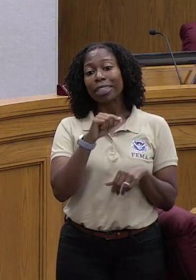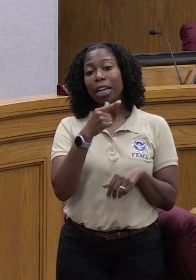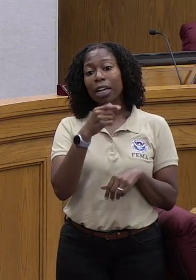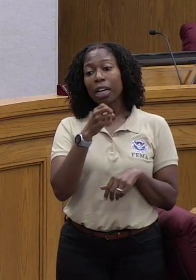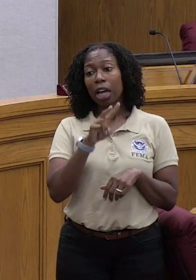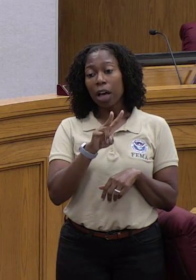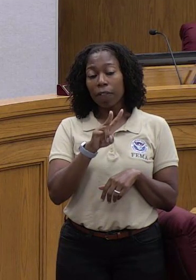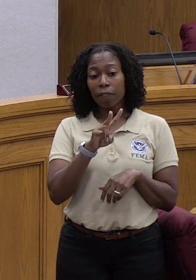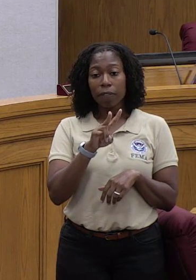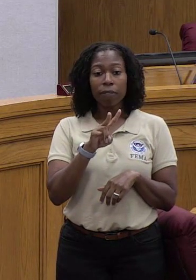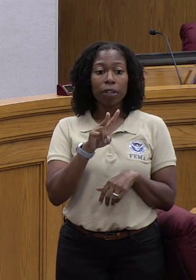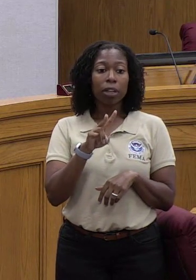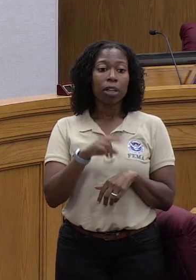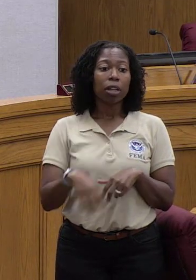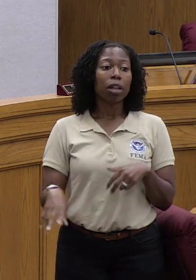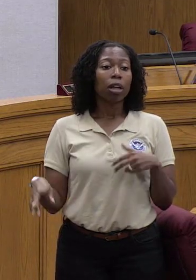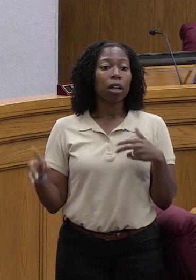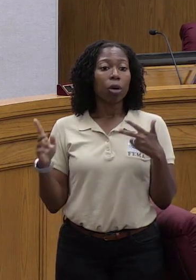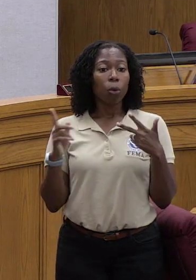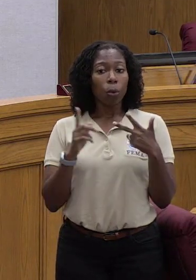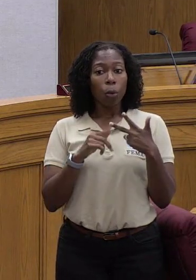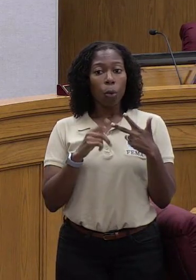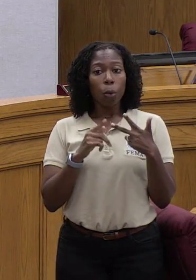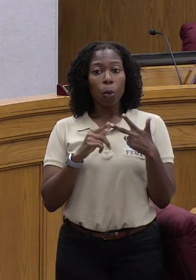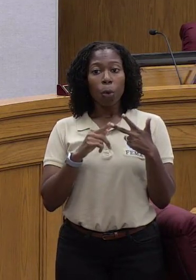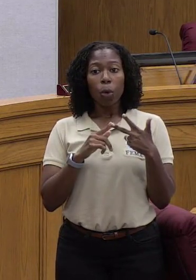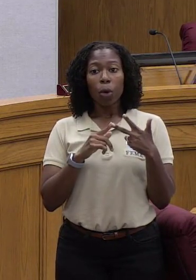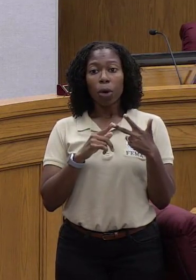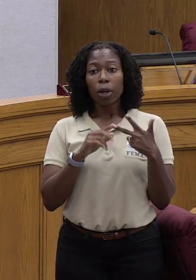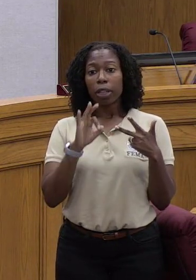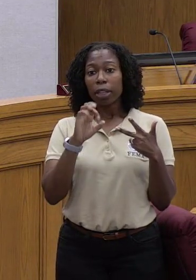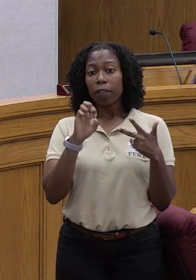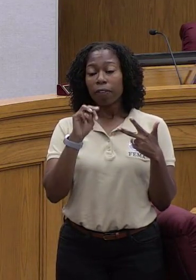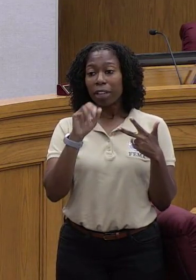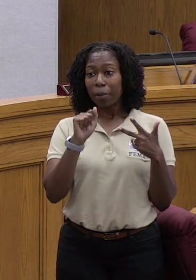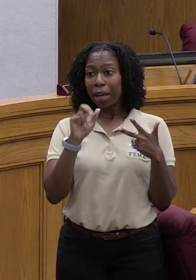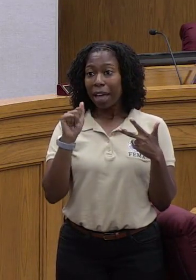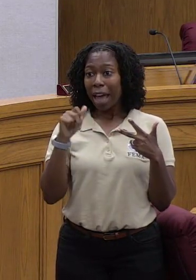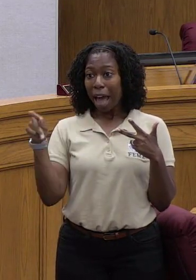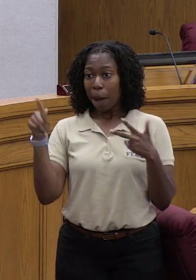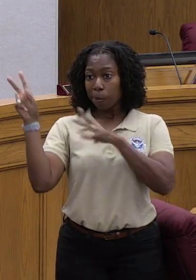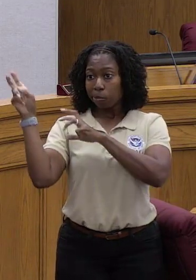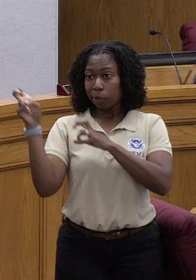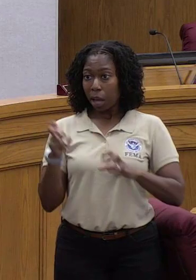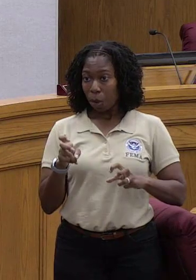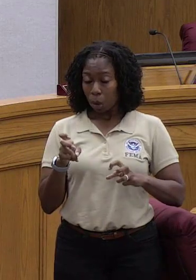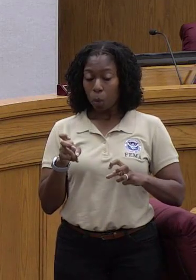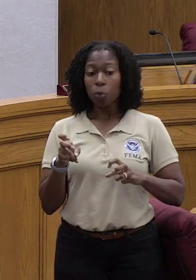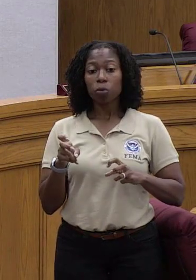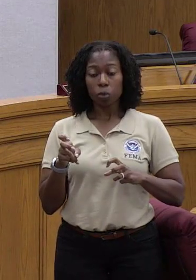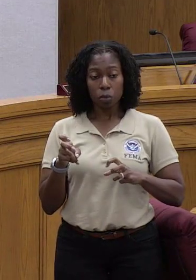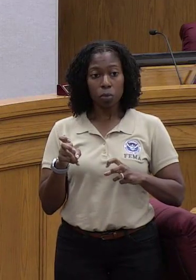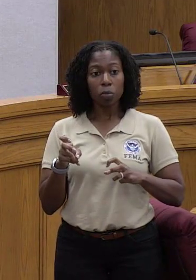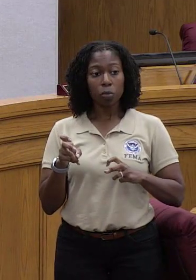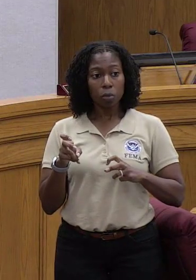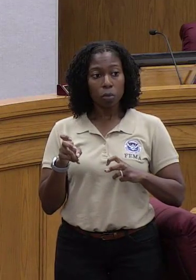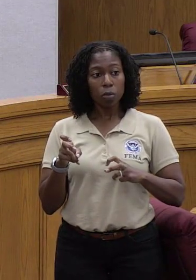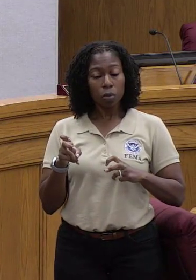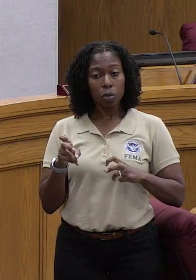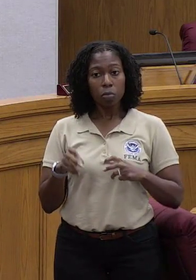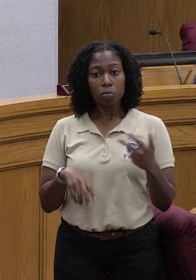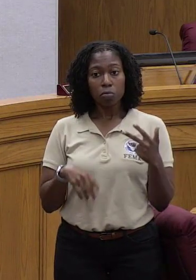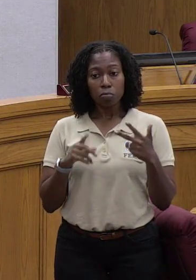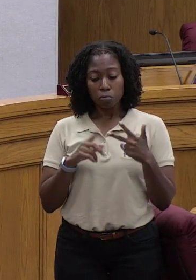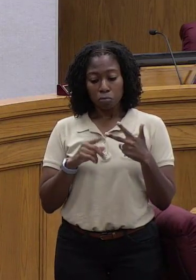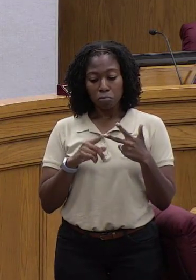disasterassistance.gov. Or you can download the FEMA app, which is also a common